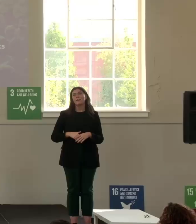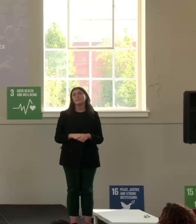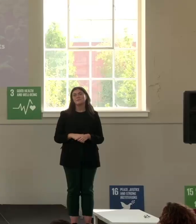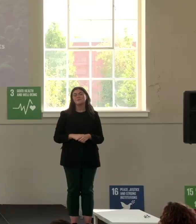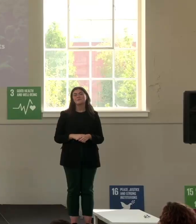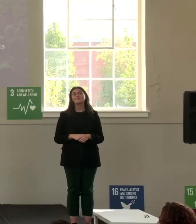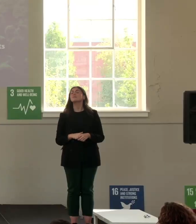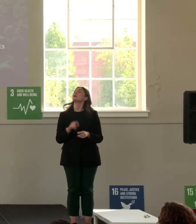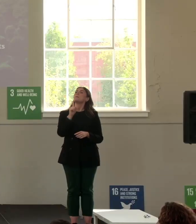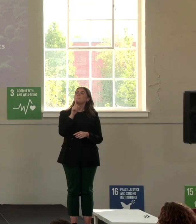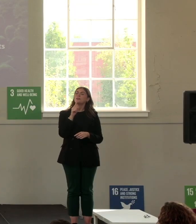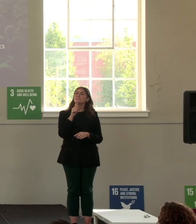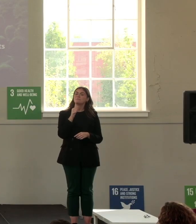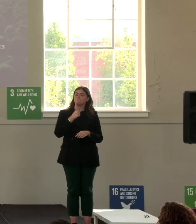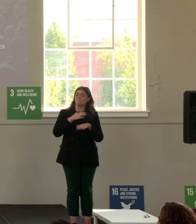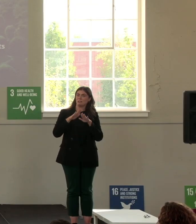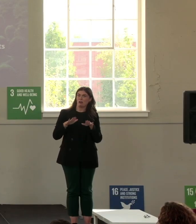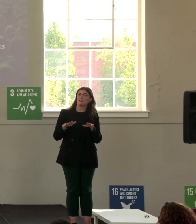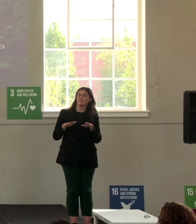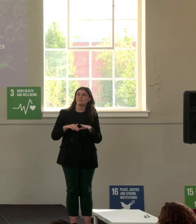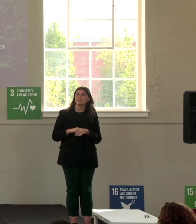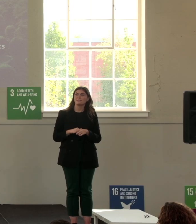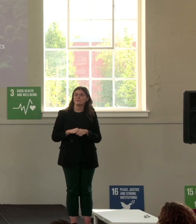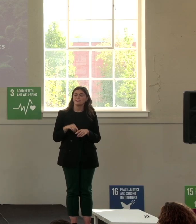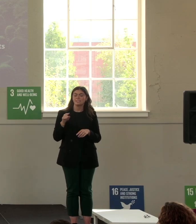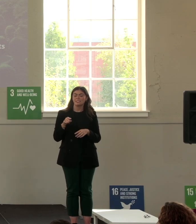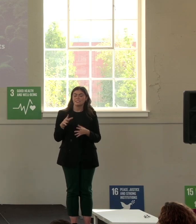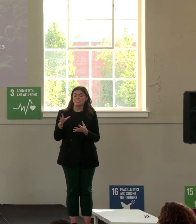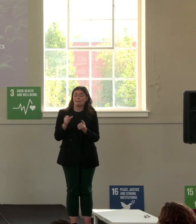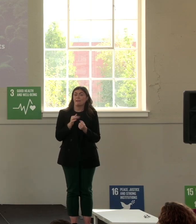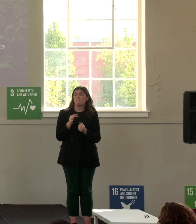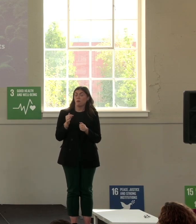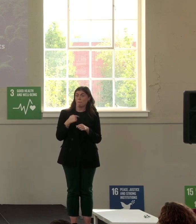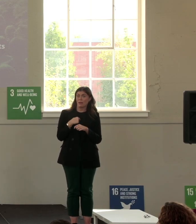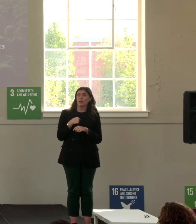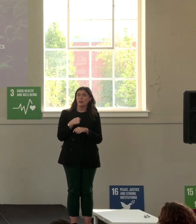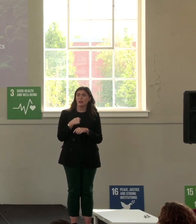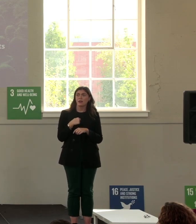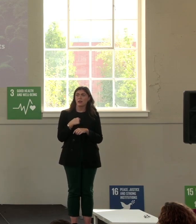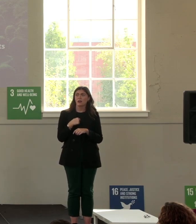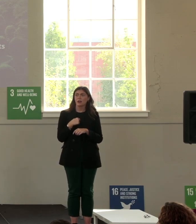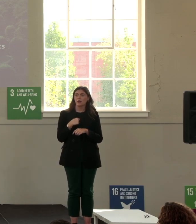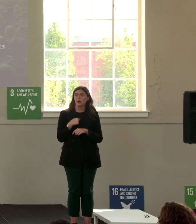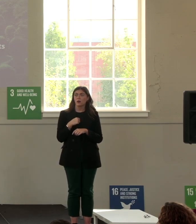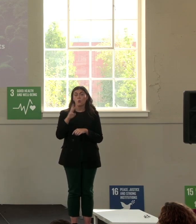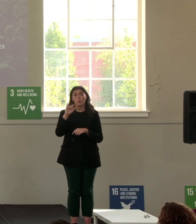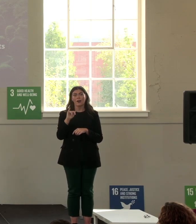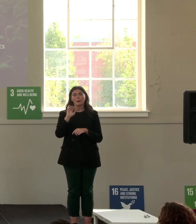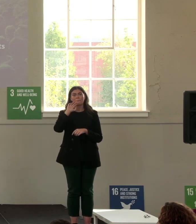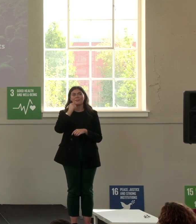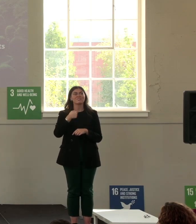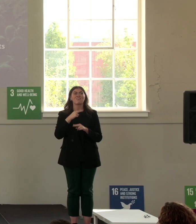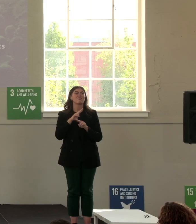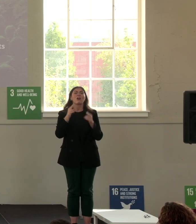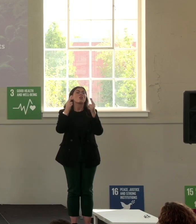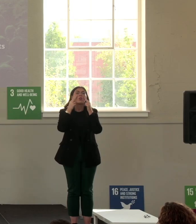But that child of mine was taken from me because I wasn't normal